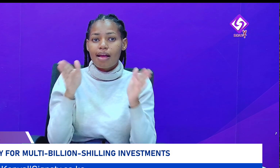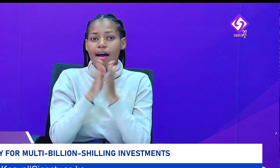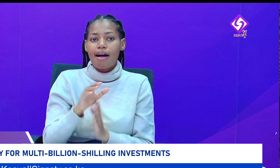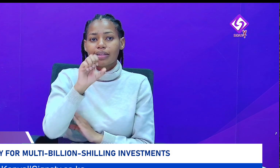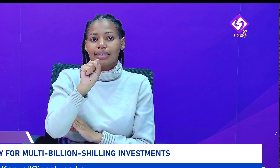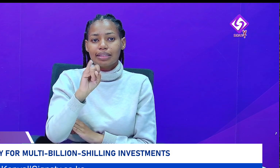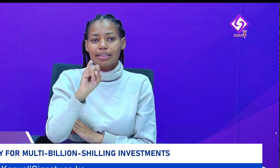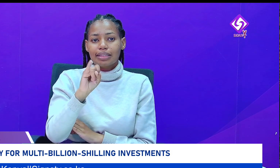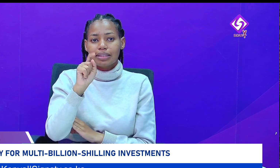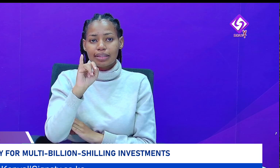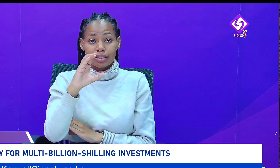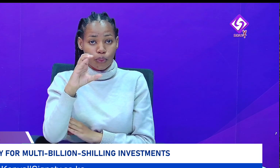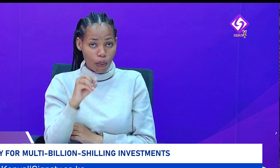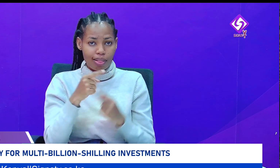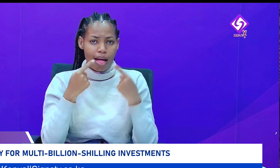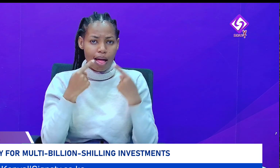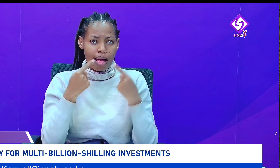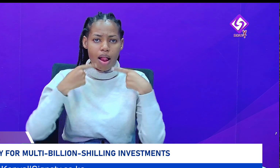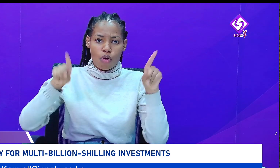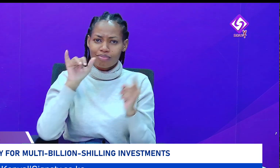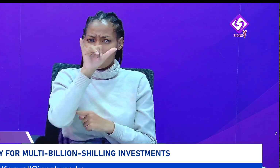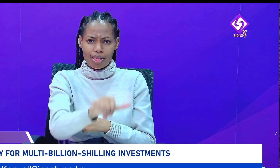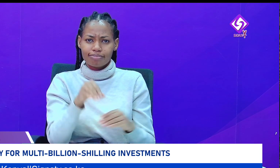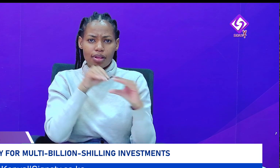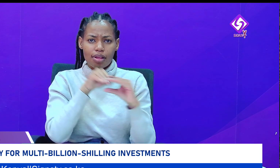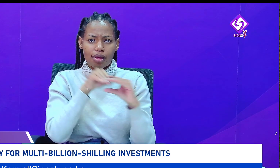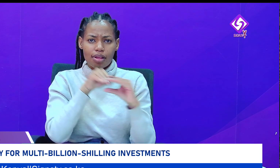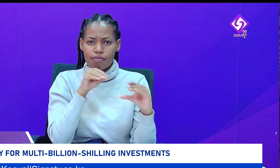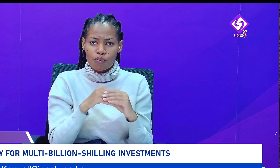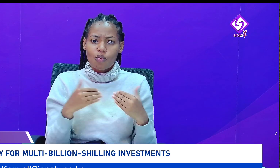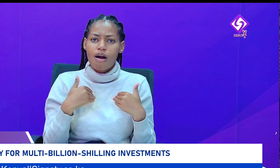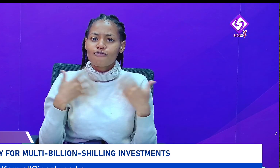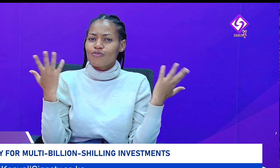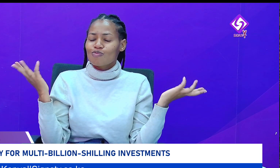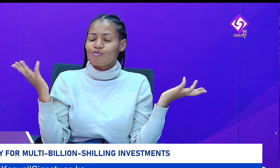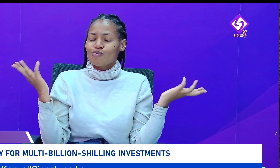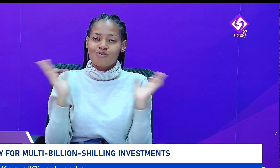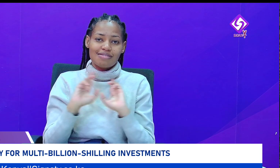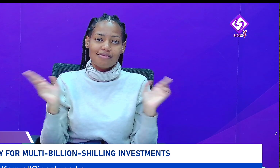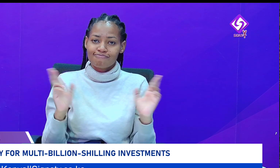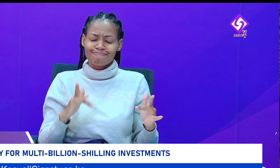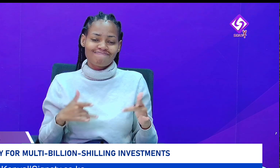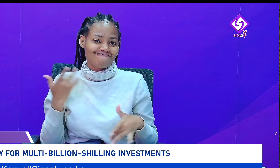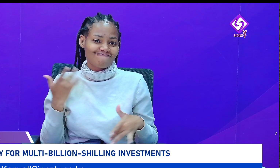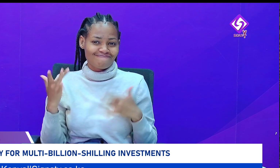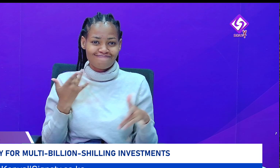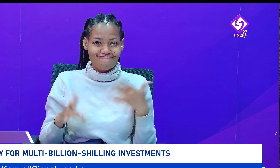announced that several investors are already expressing keen interest in key sectors,